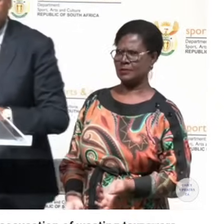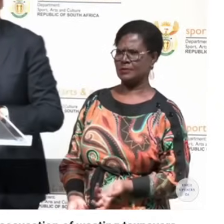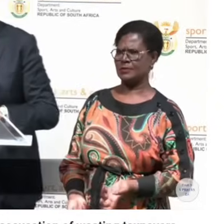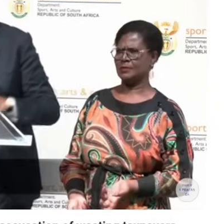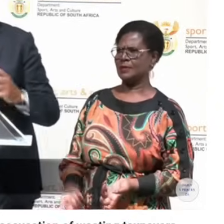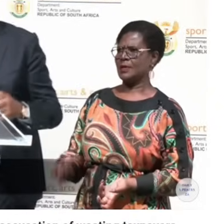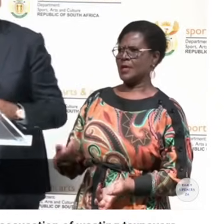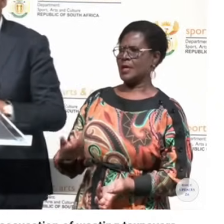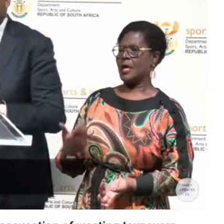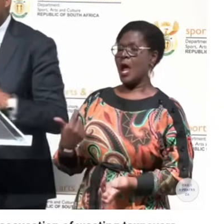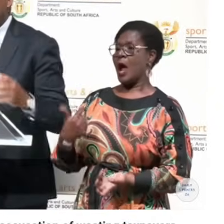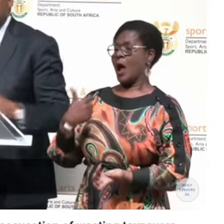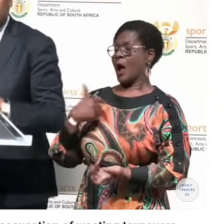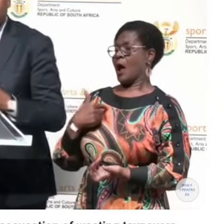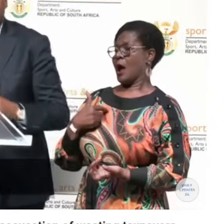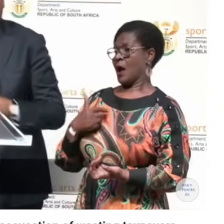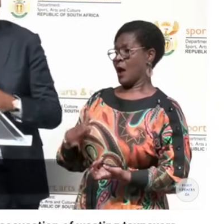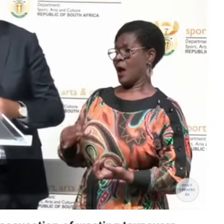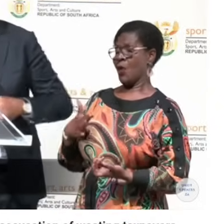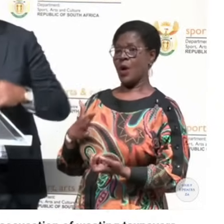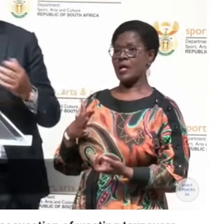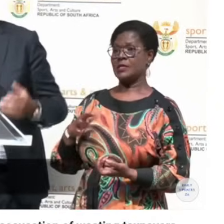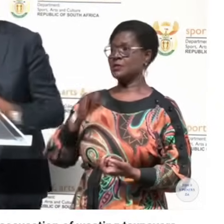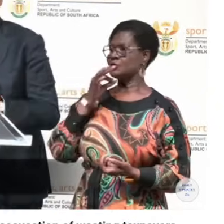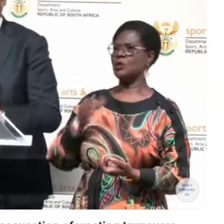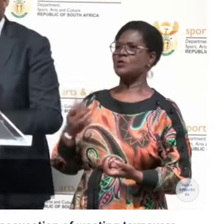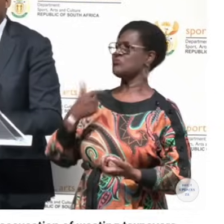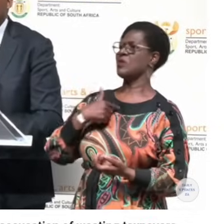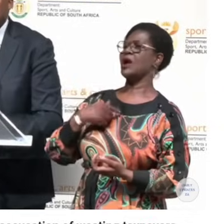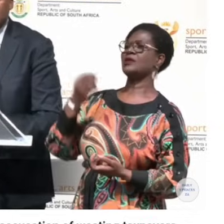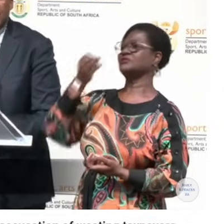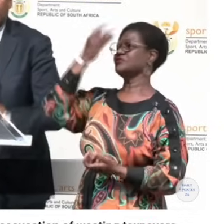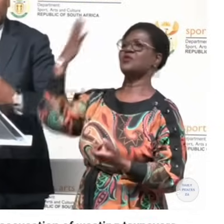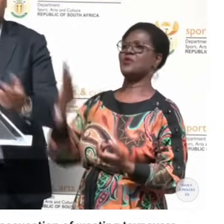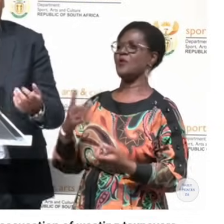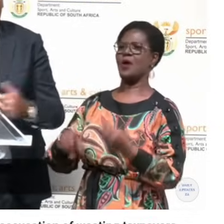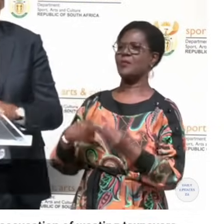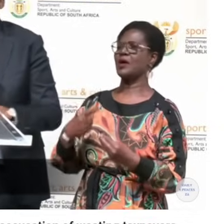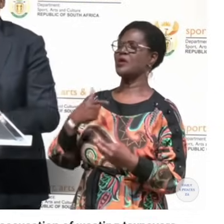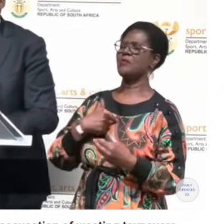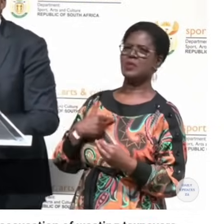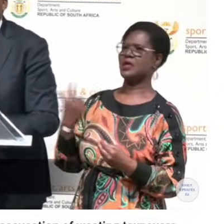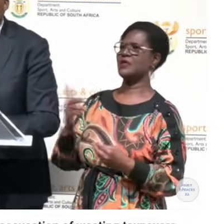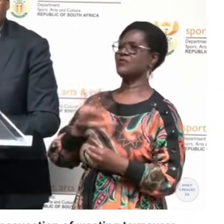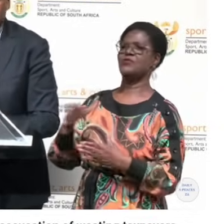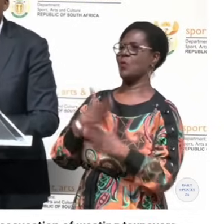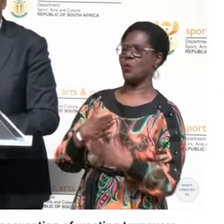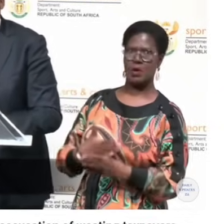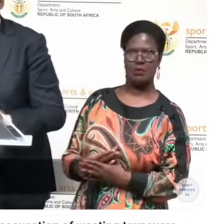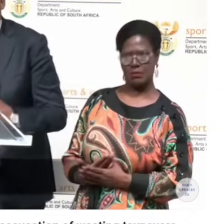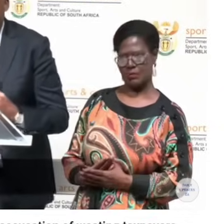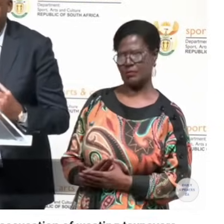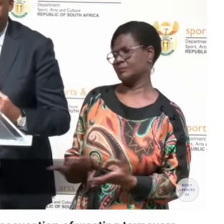just want to bring context because I saw other political parties say I didn't even know about it. I was sleeping on the job. You